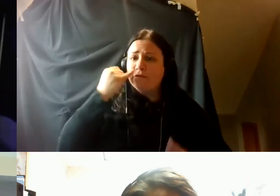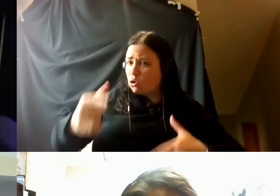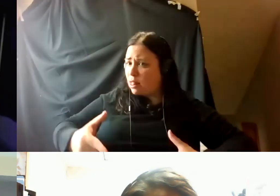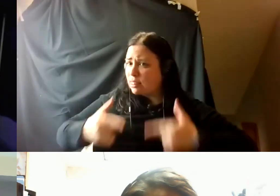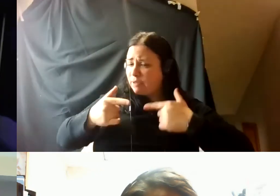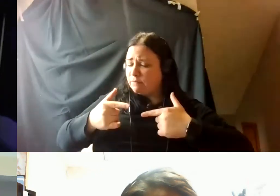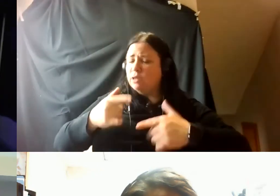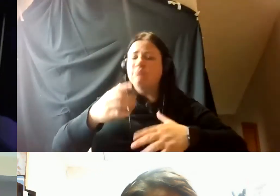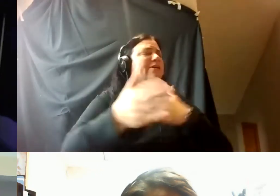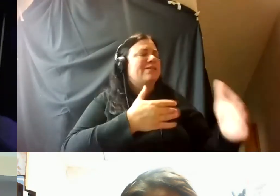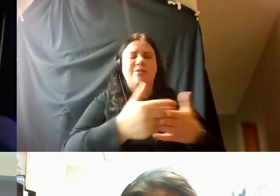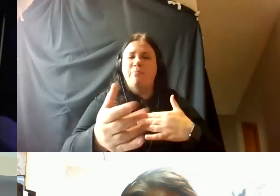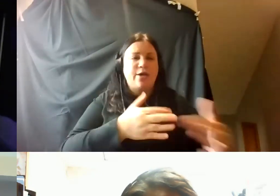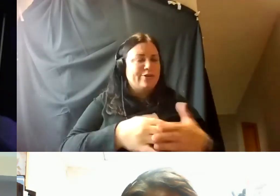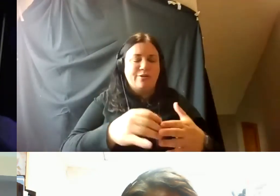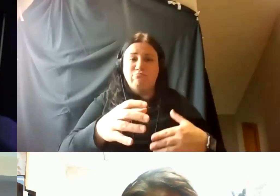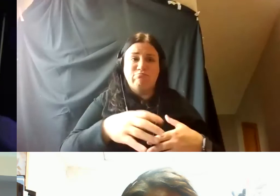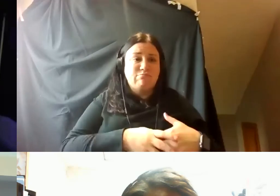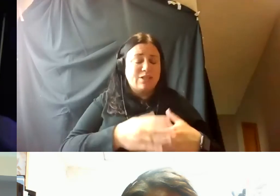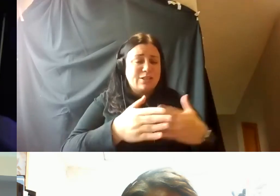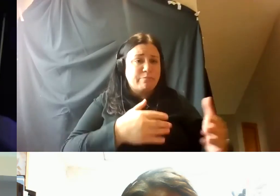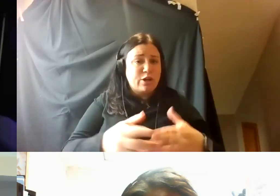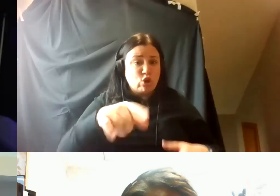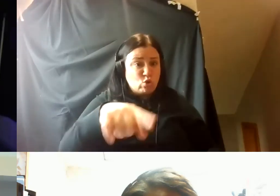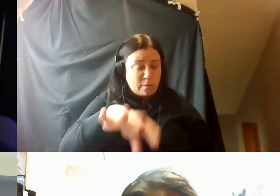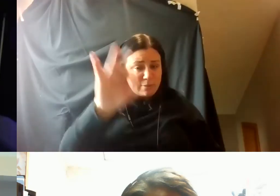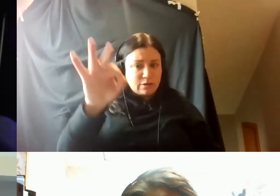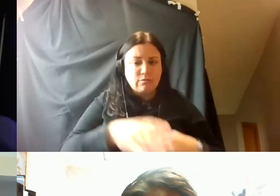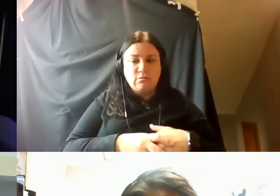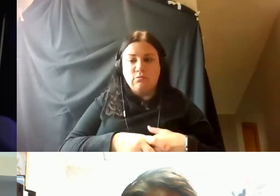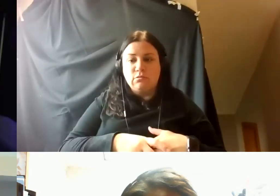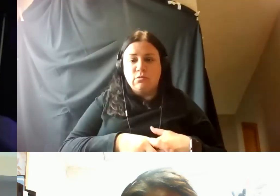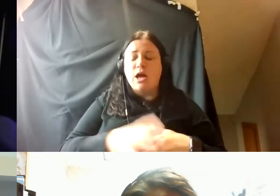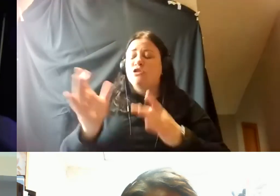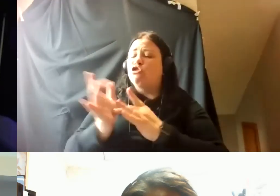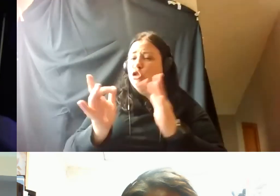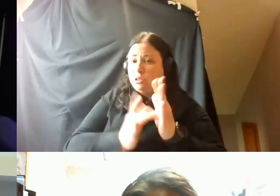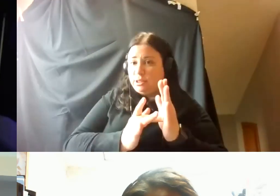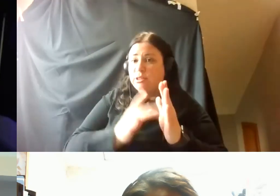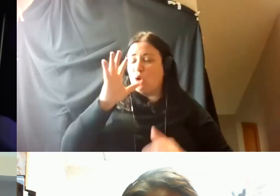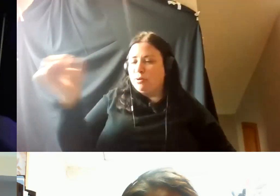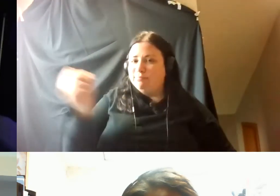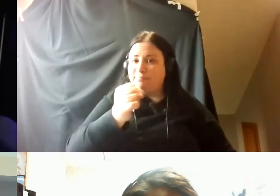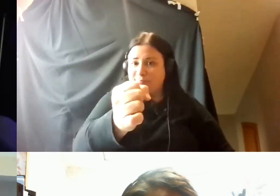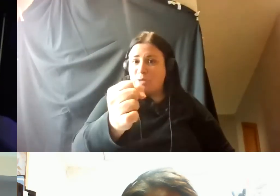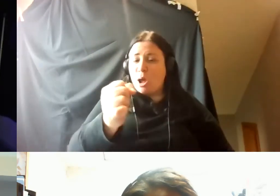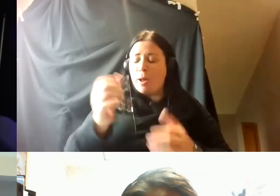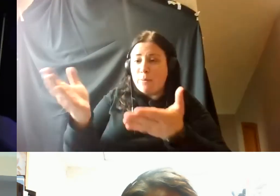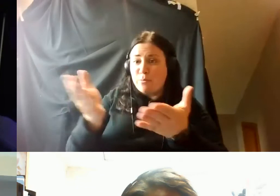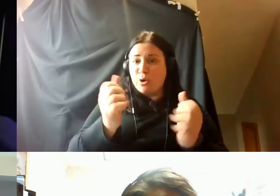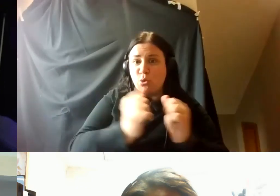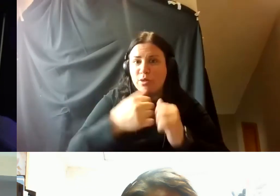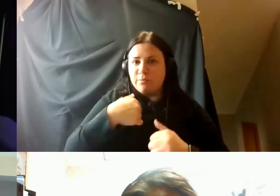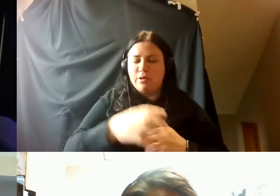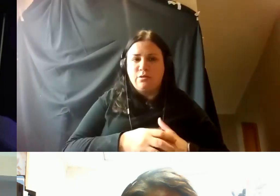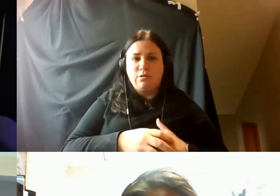it could be, anything, anyone at all. Well, I would take Jesus. Jesus, perfect. We'll get